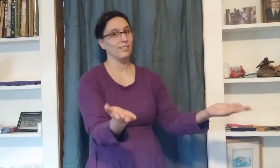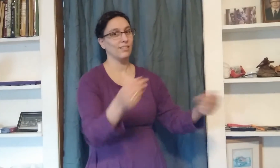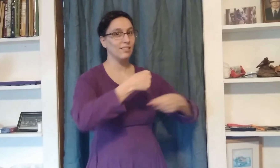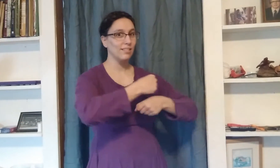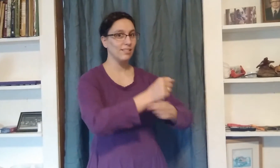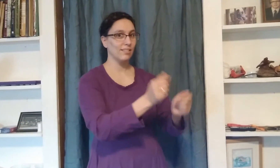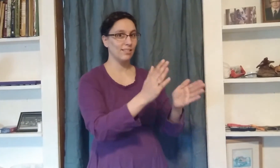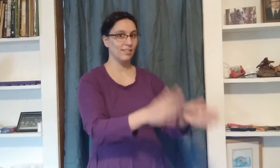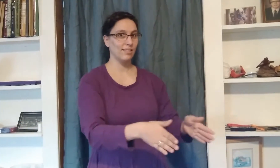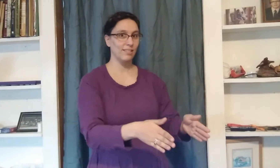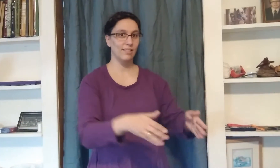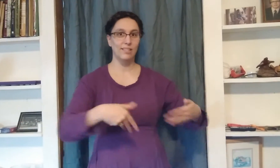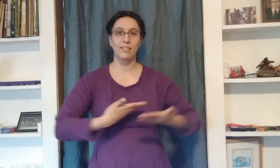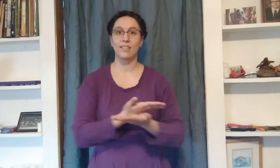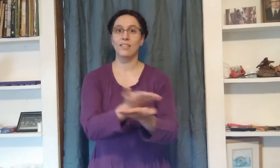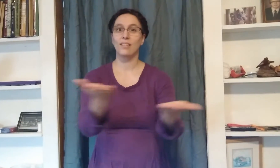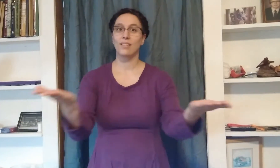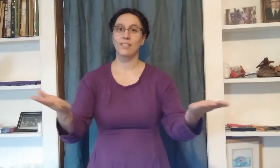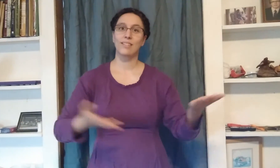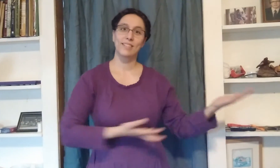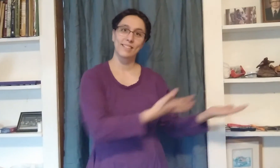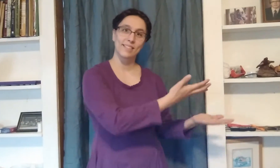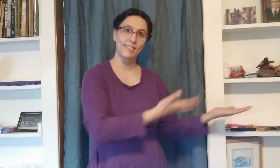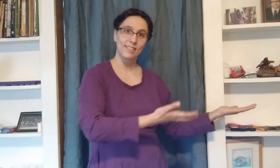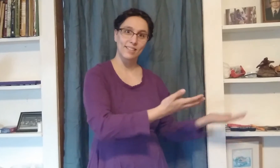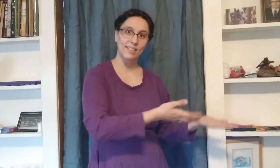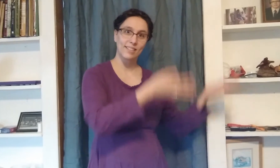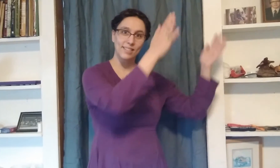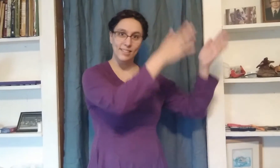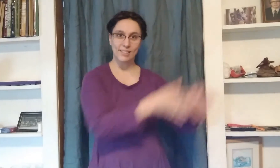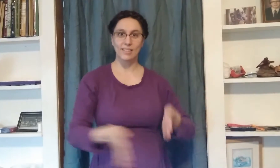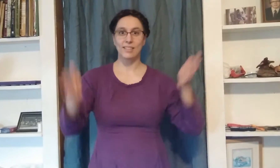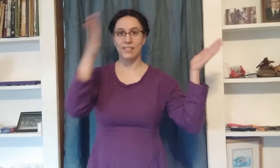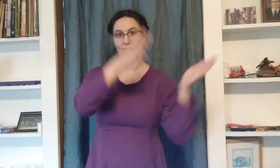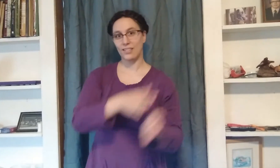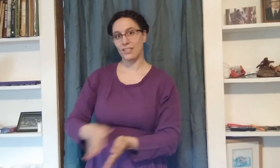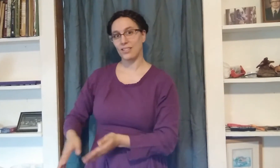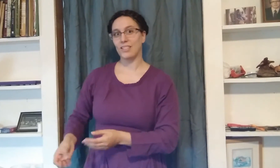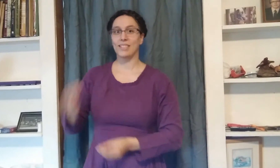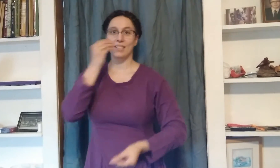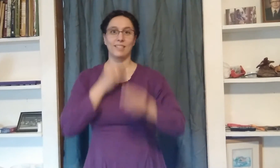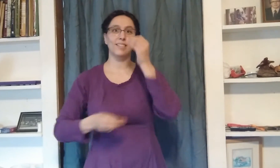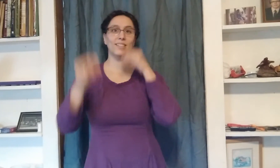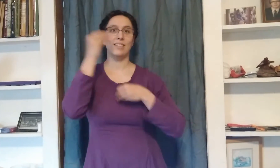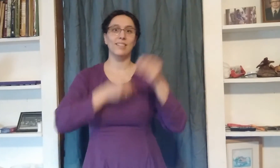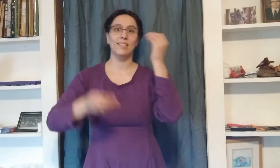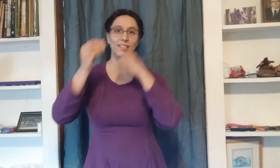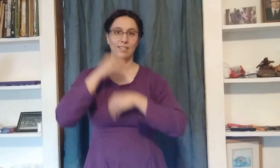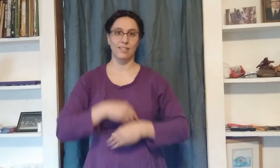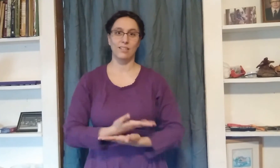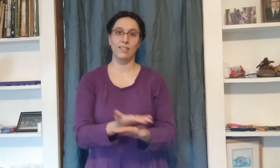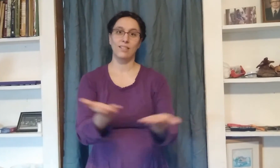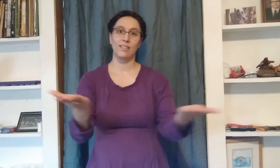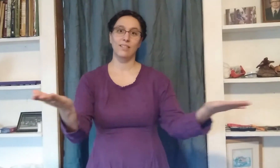the makers. We are in service, preparing the feast. We are